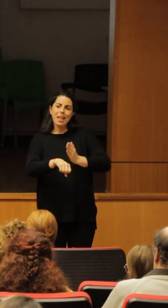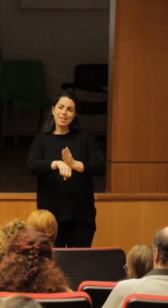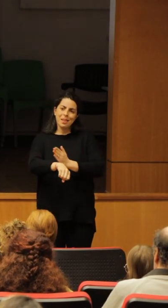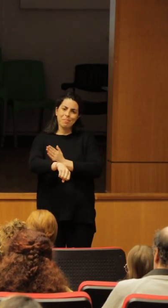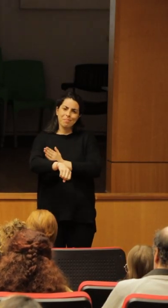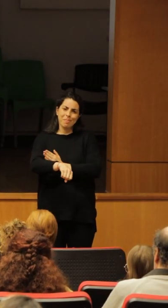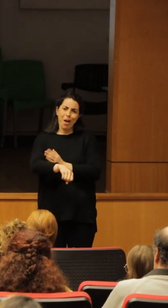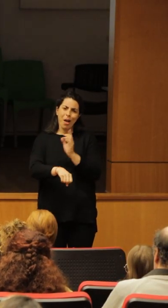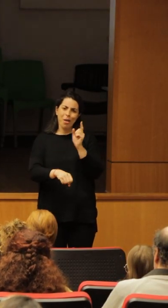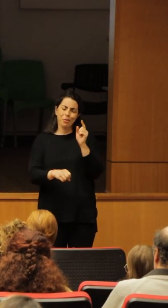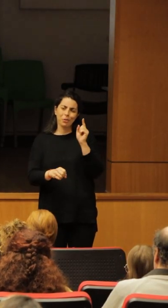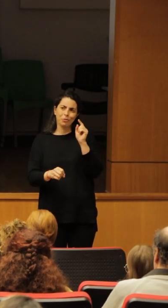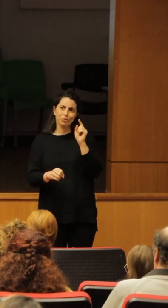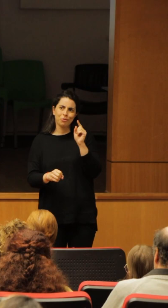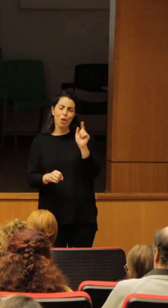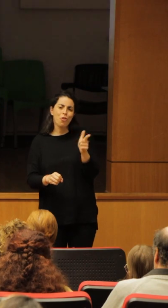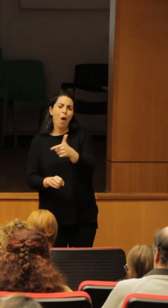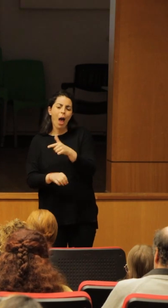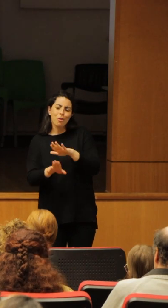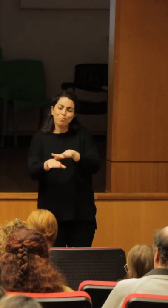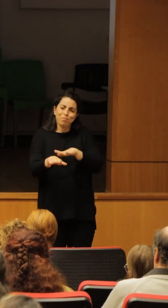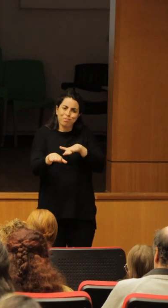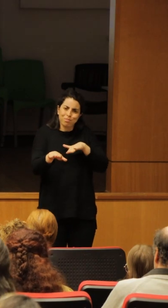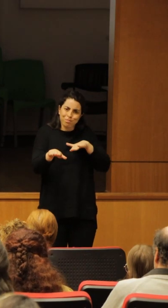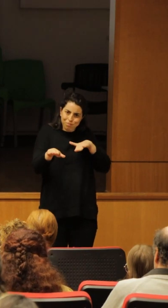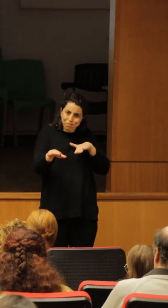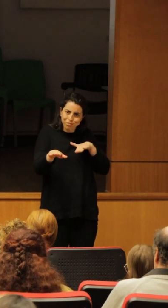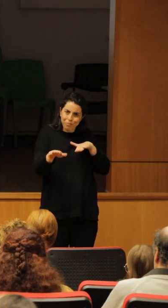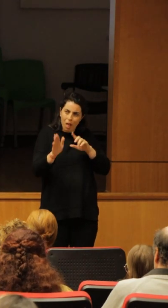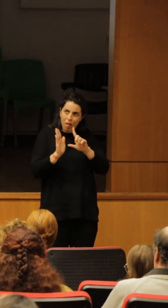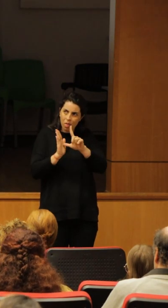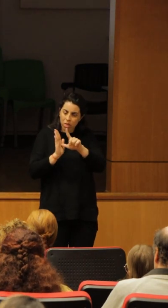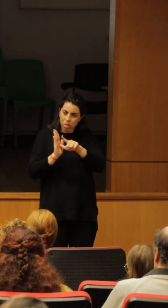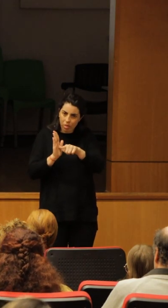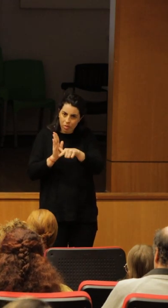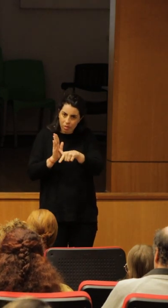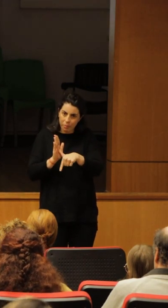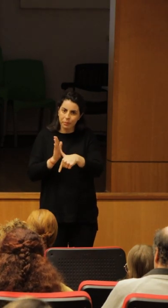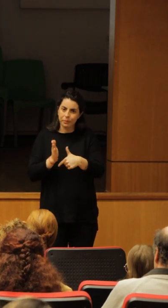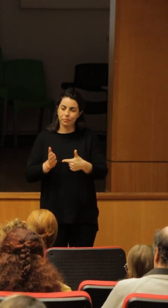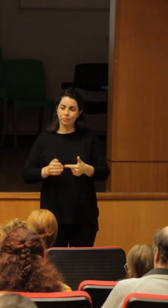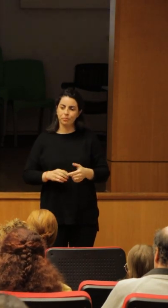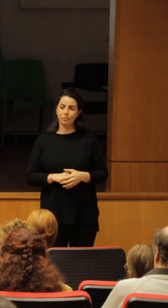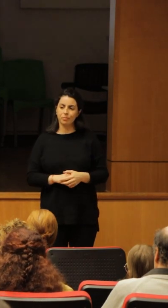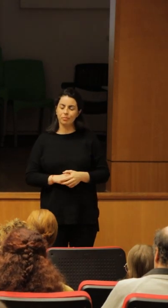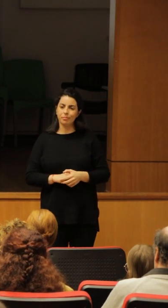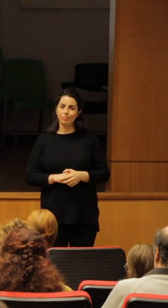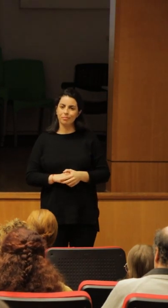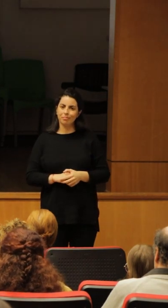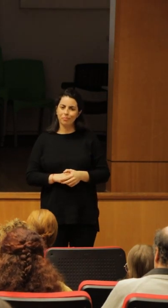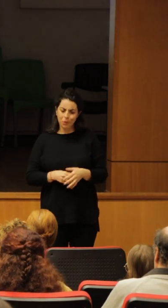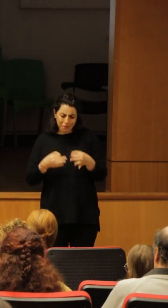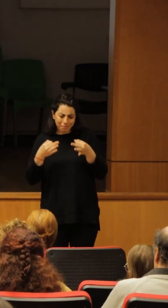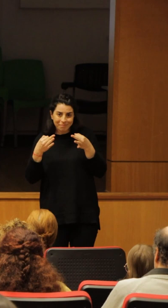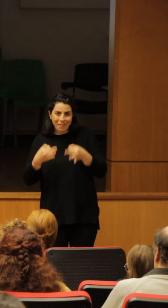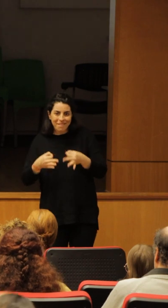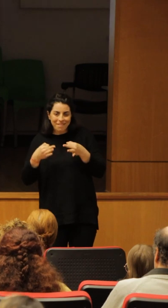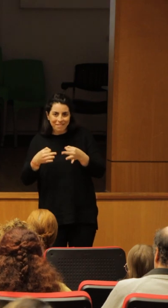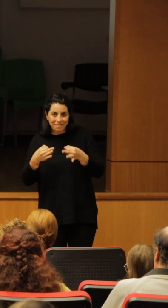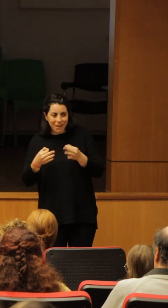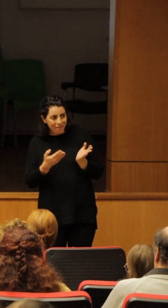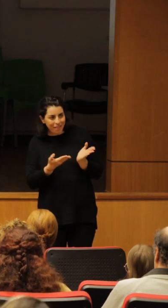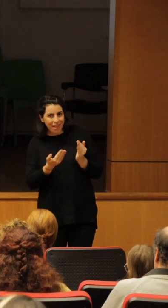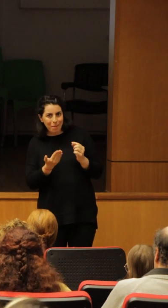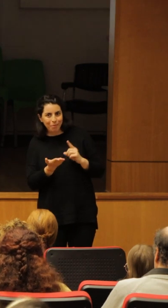un embotellamiento. And for as long as there are no constructions, we're going to be fine. Y vamos a estar bien de esa manera. And